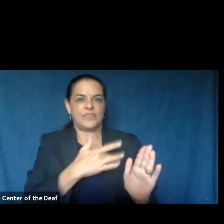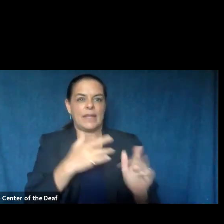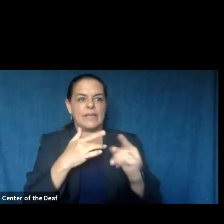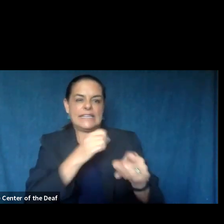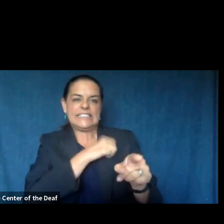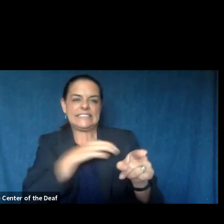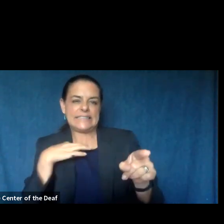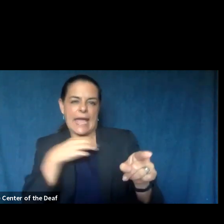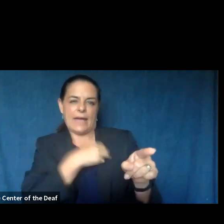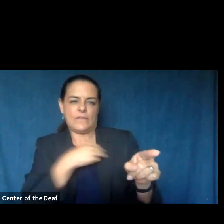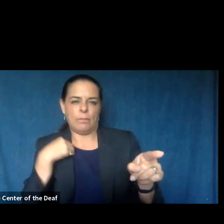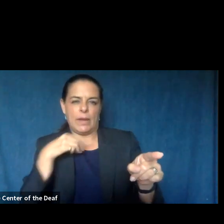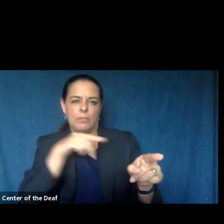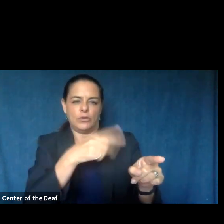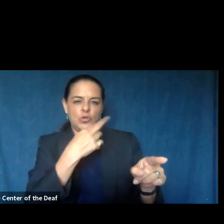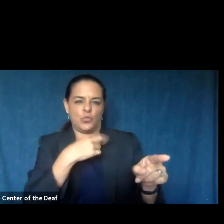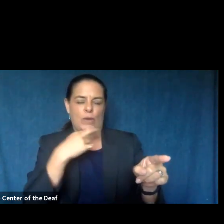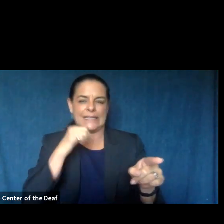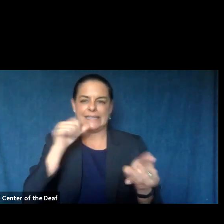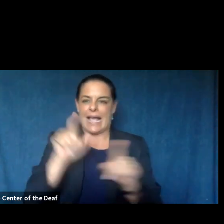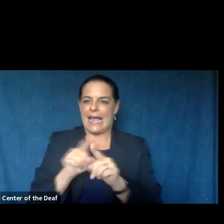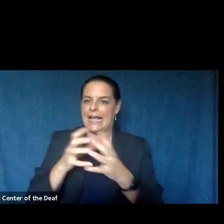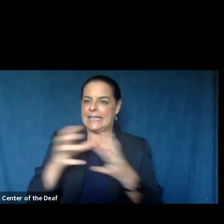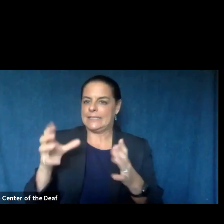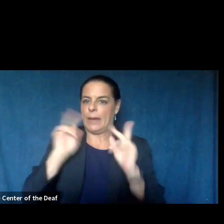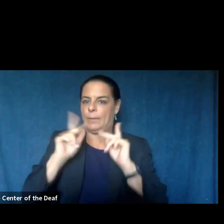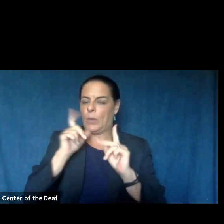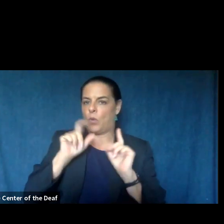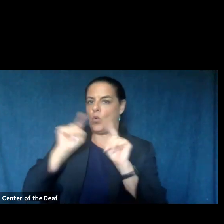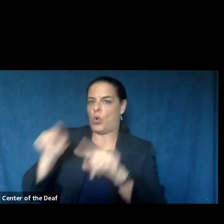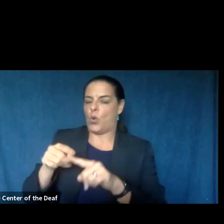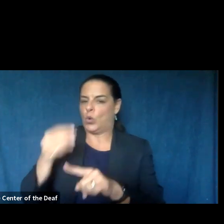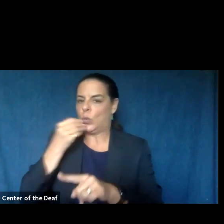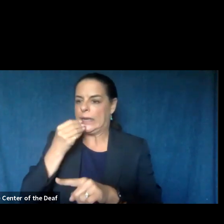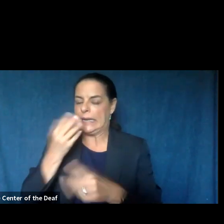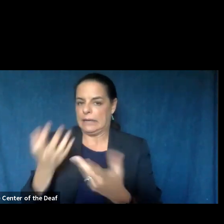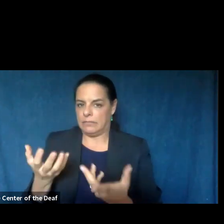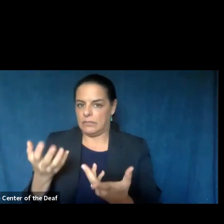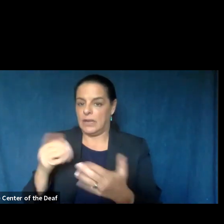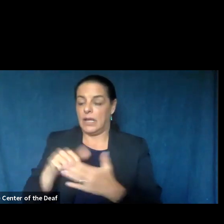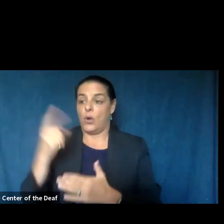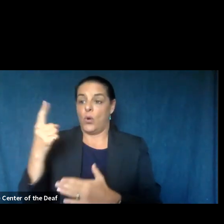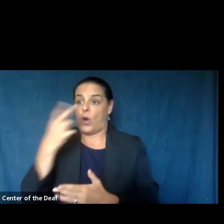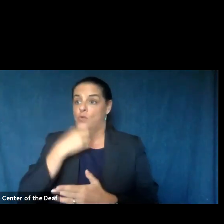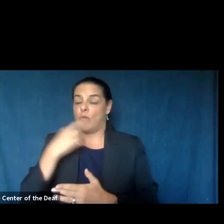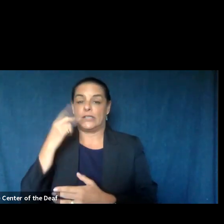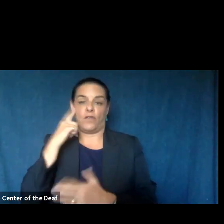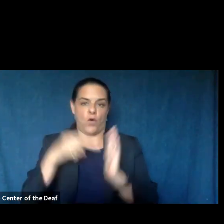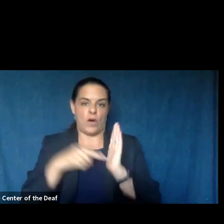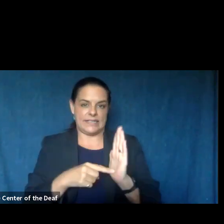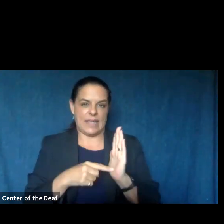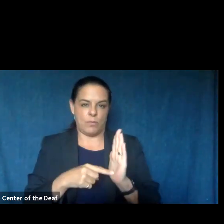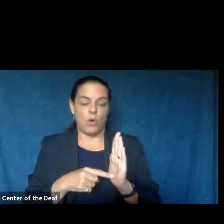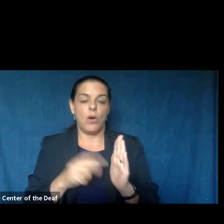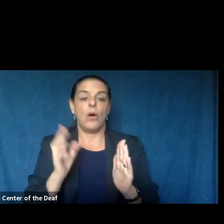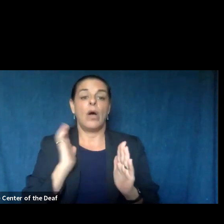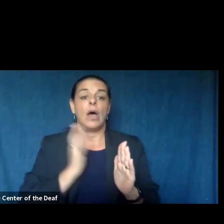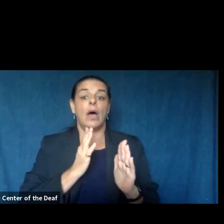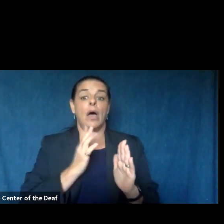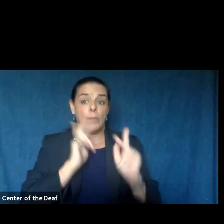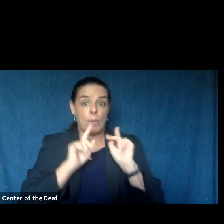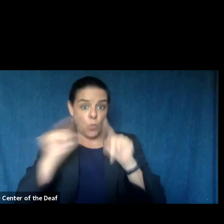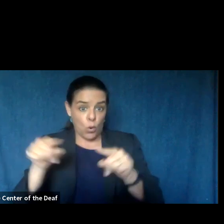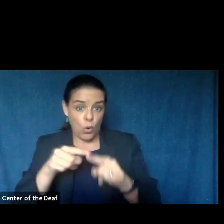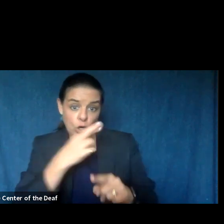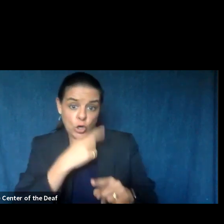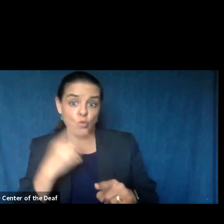at the restaurants, not as much hearing the patrons saying a single restaurant, for example, that kind of thing. Are people going to restaurants